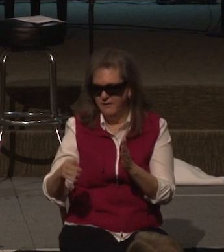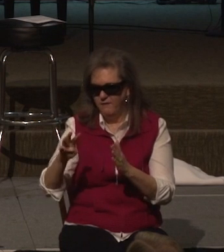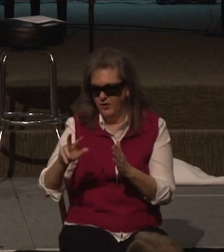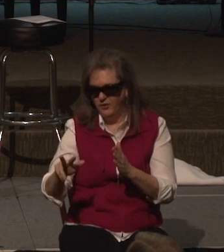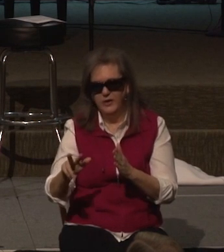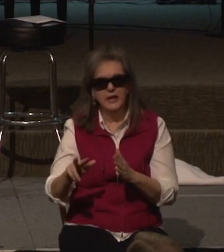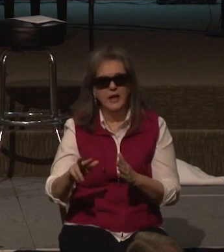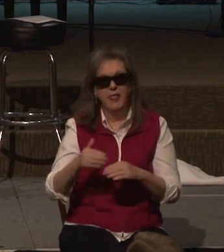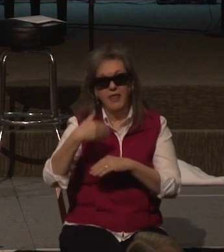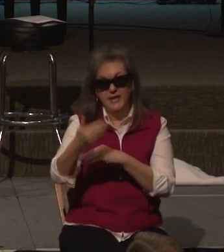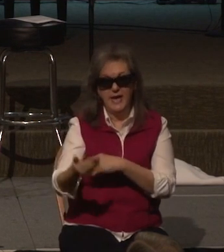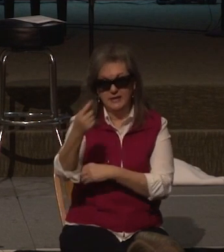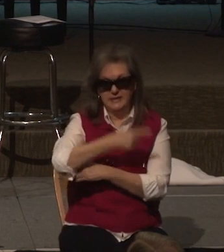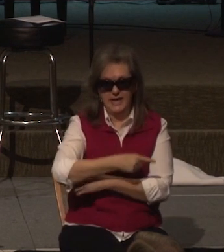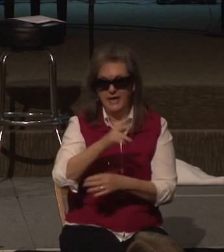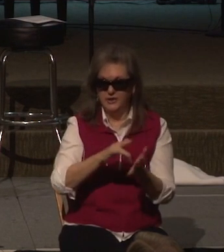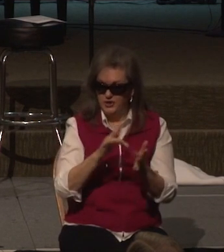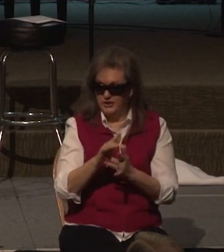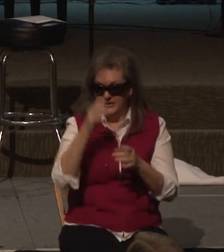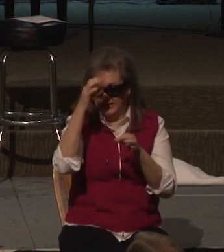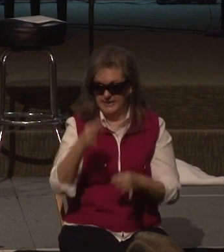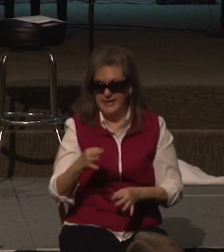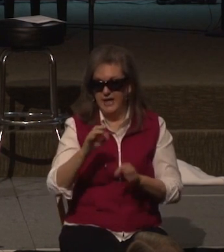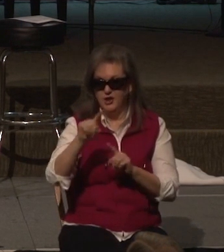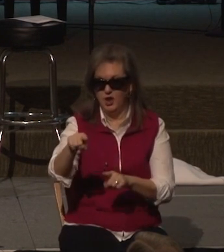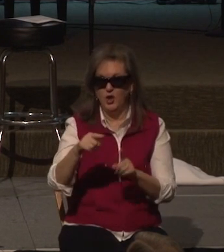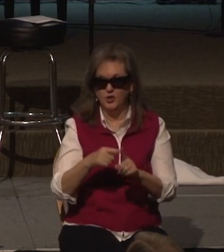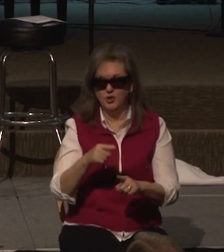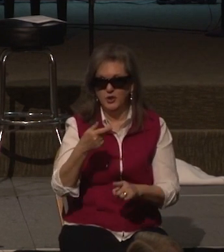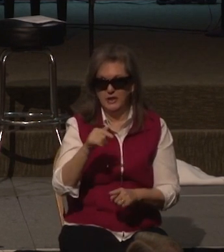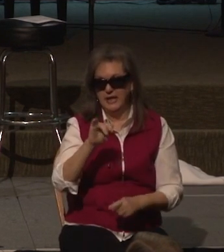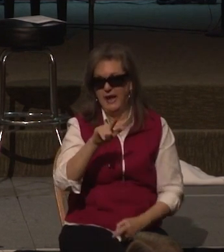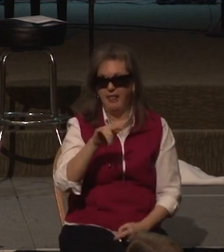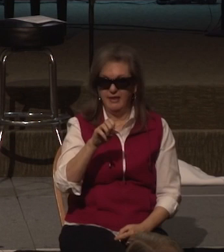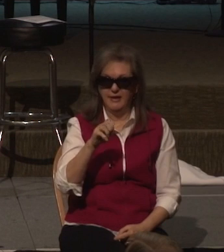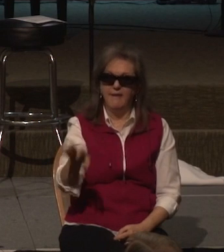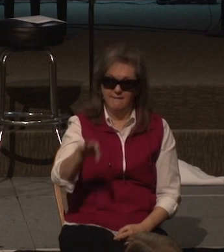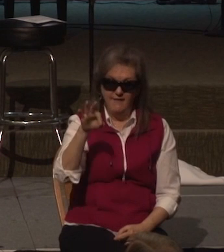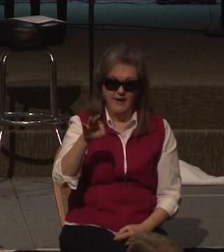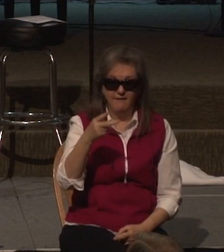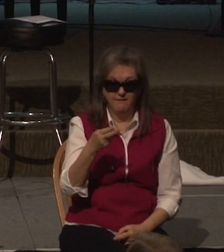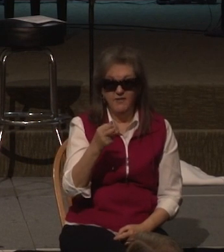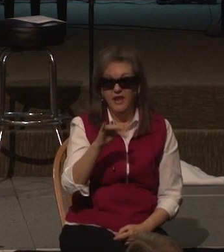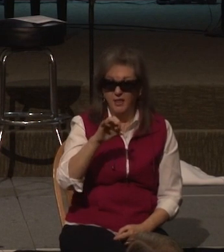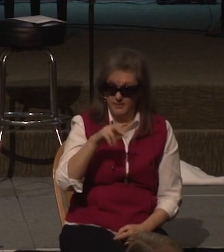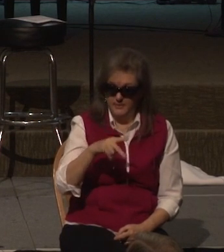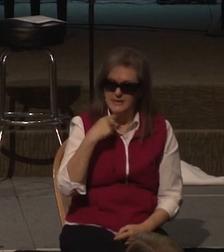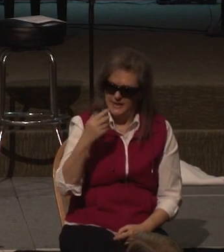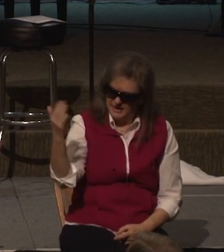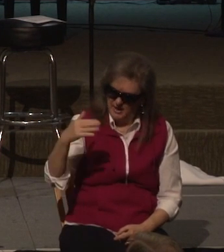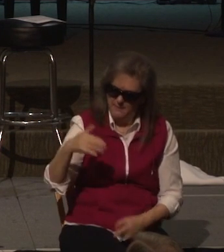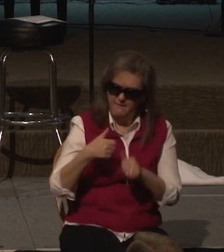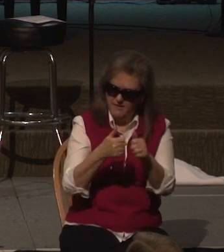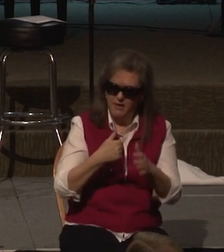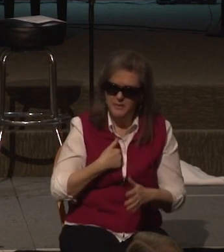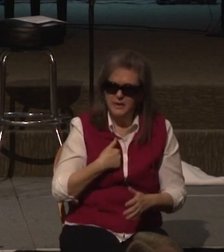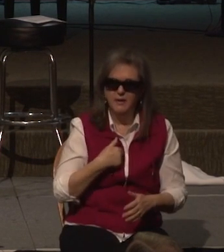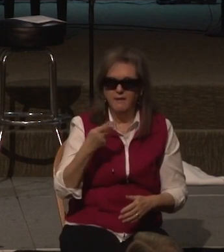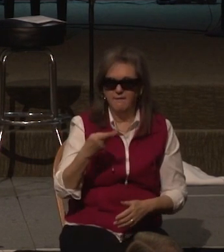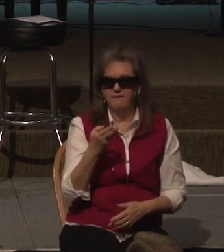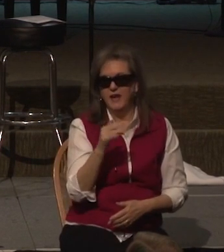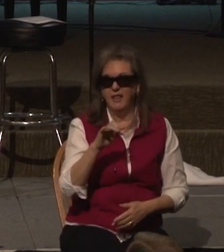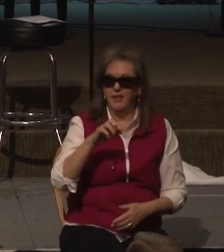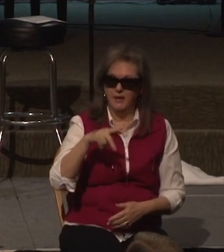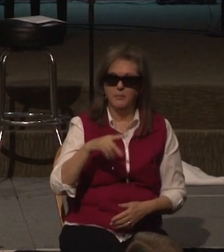It says, the next day, Jesus decided to go to Galilee, and he found Philip and said to him, follow me. Now Philip was